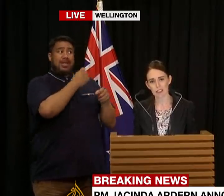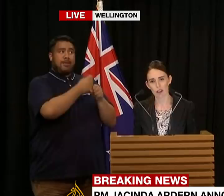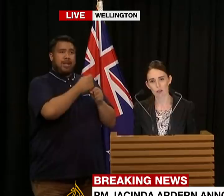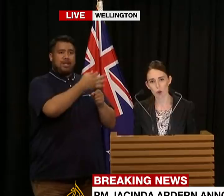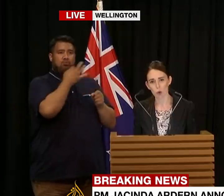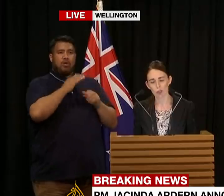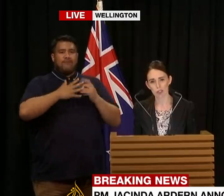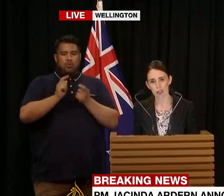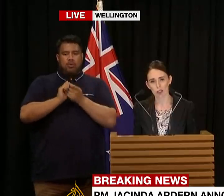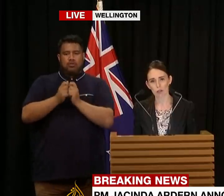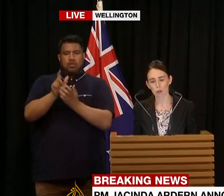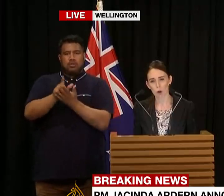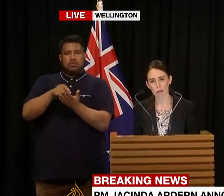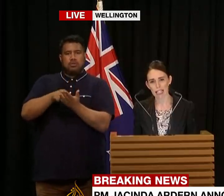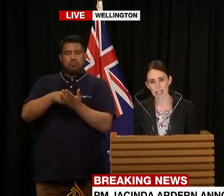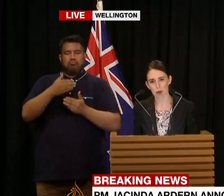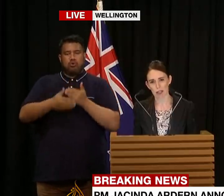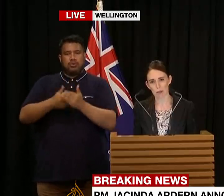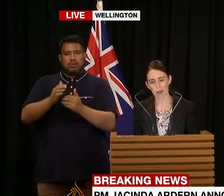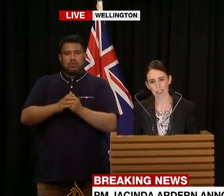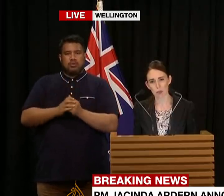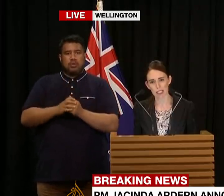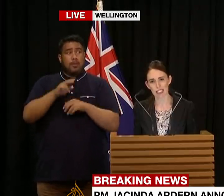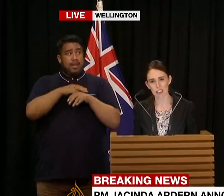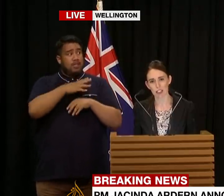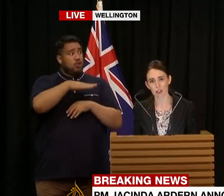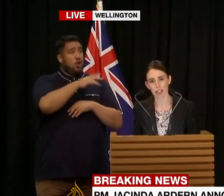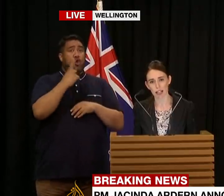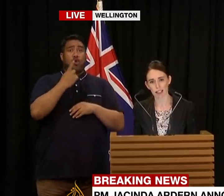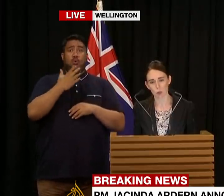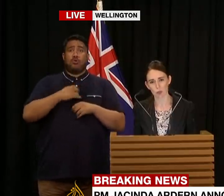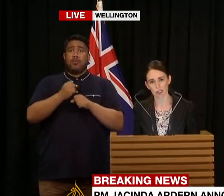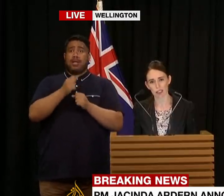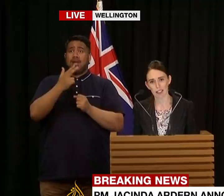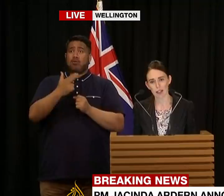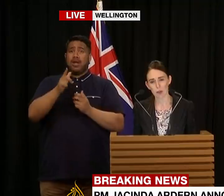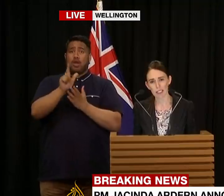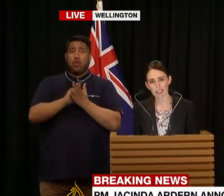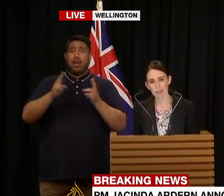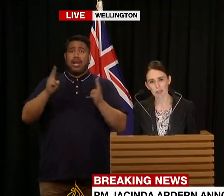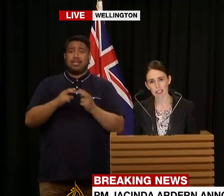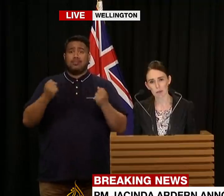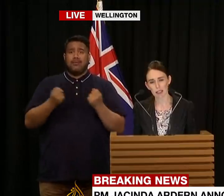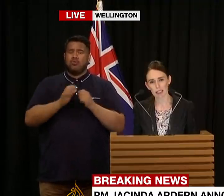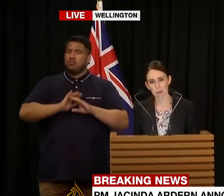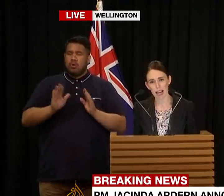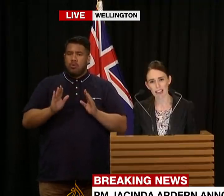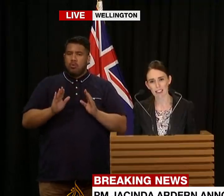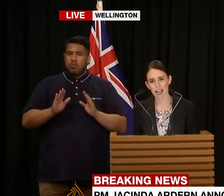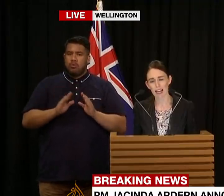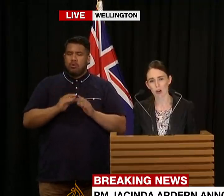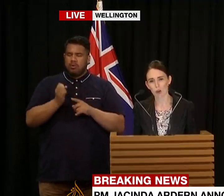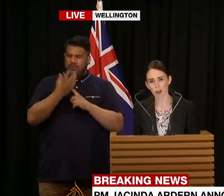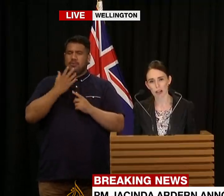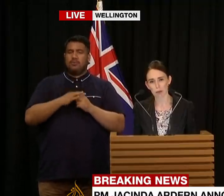there is, of course, not for a moment anyone in the police who would seek to dilute our gun laws. They requested simply the ability to